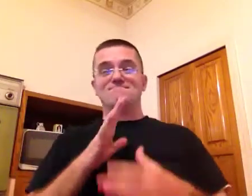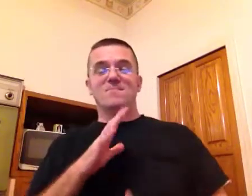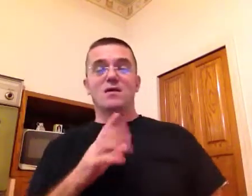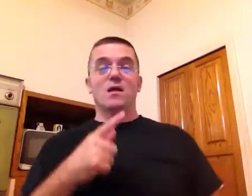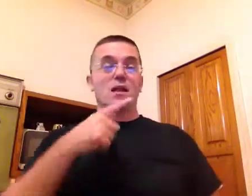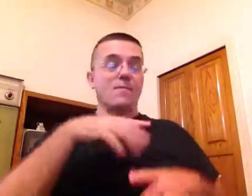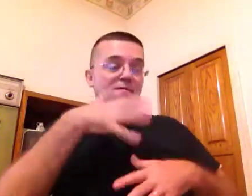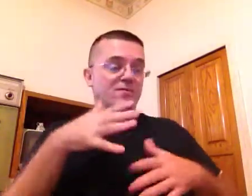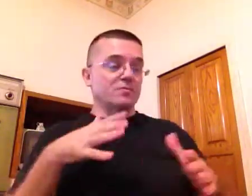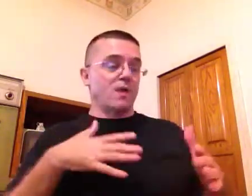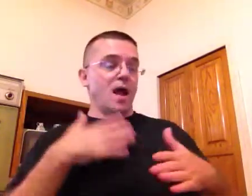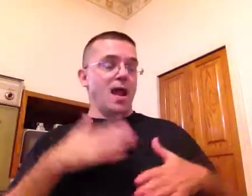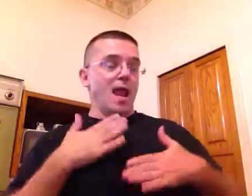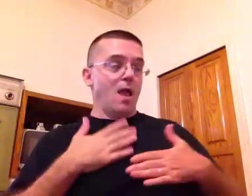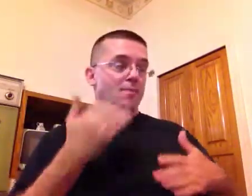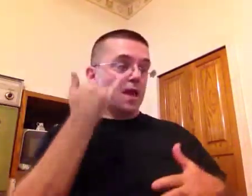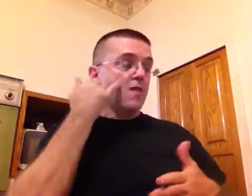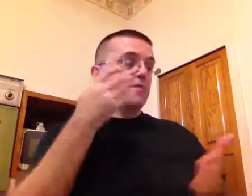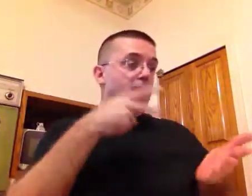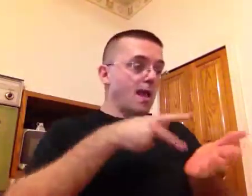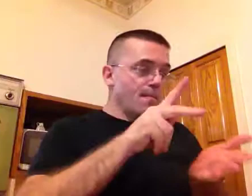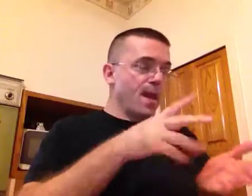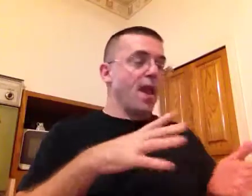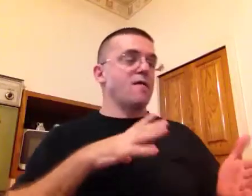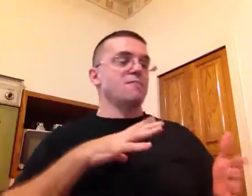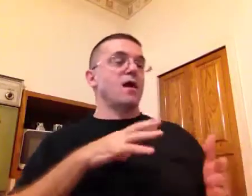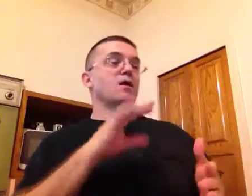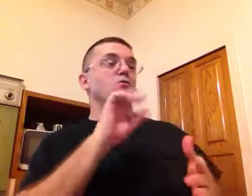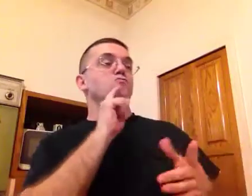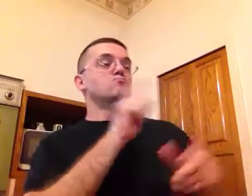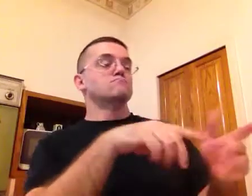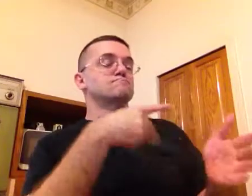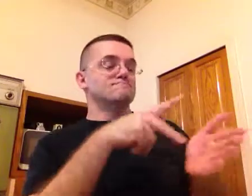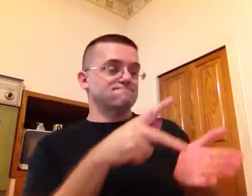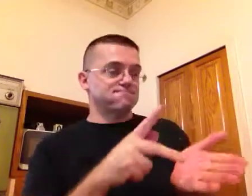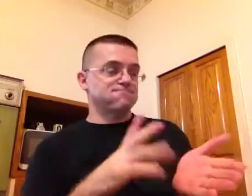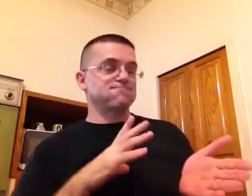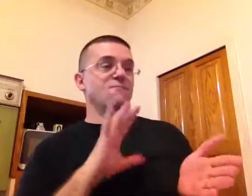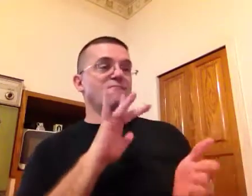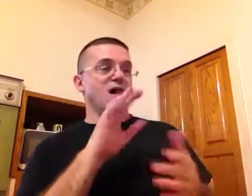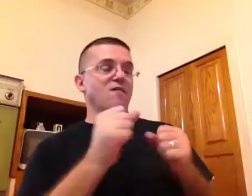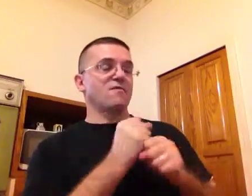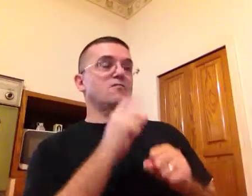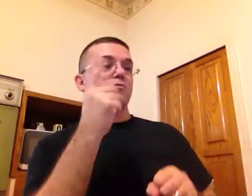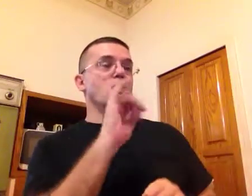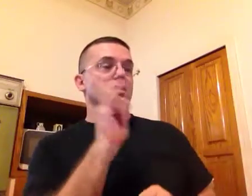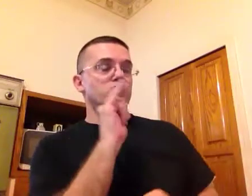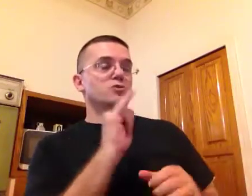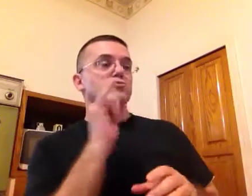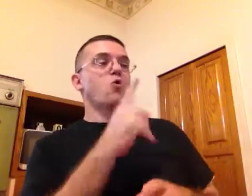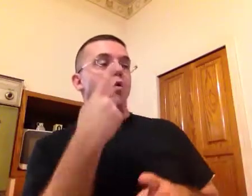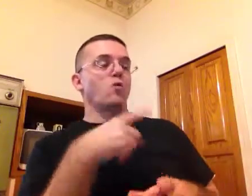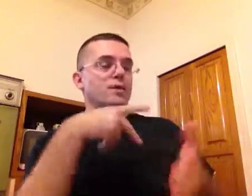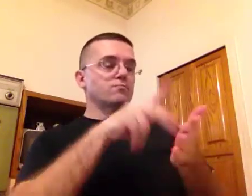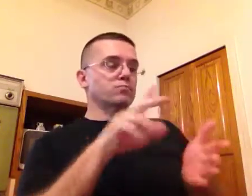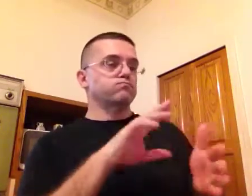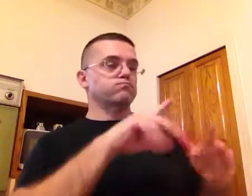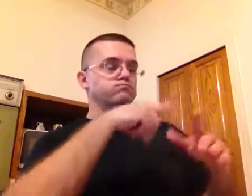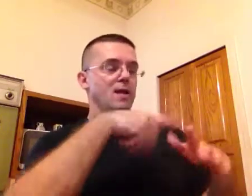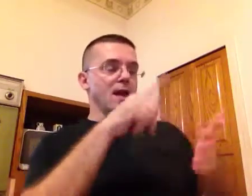thing. Happy if they pay. So if it goes 6.25%, 5 years, interest only, and they write you a check and pay you off, 6-month call,